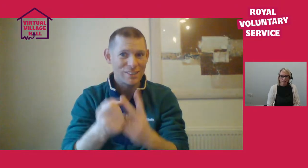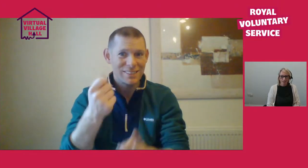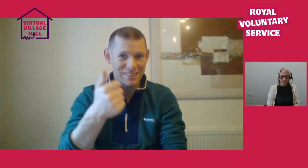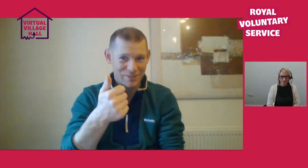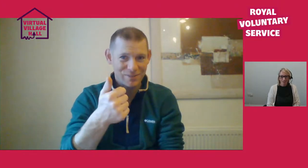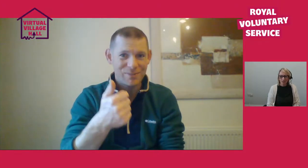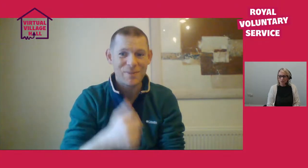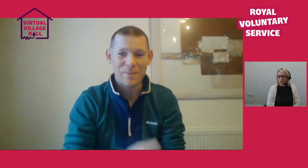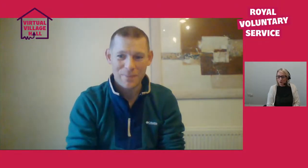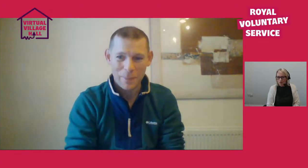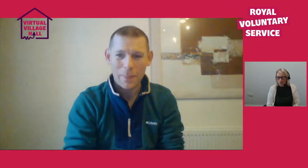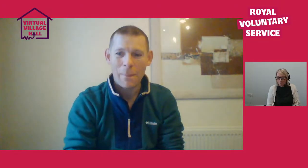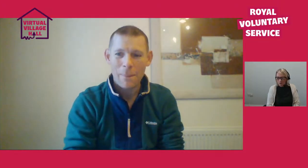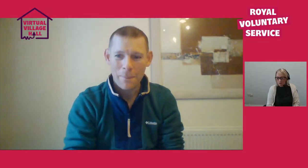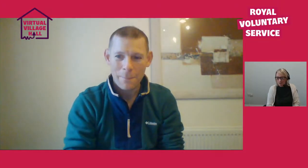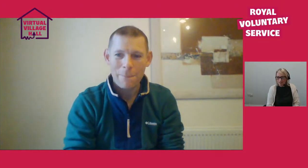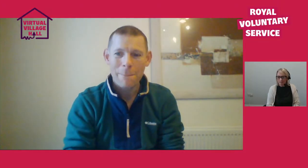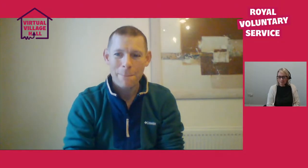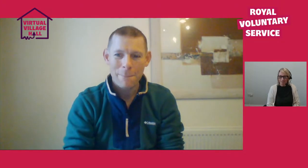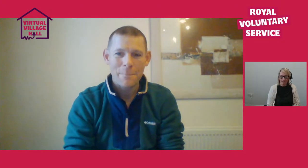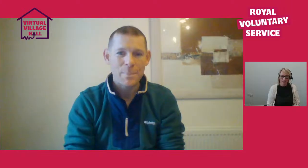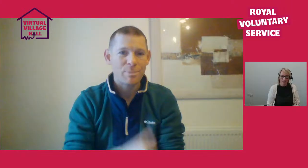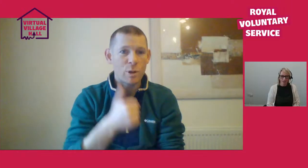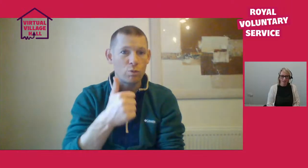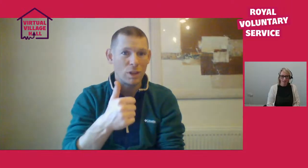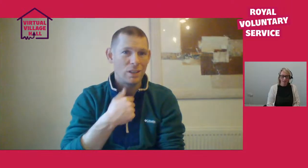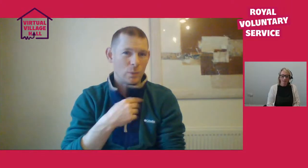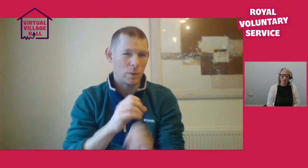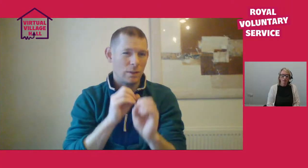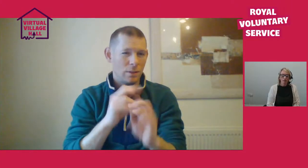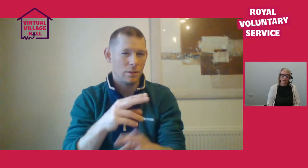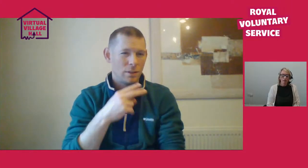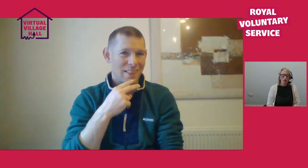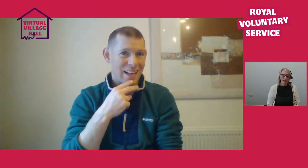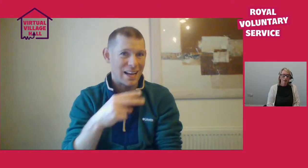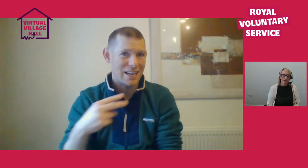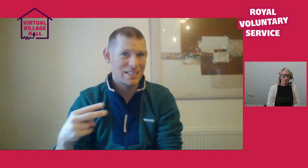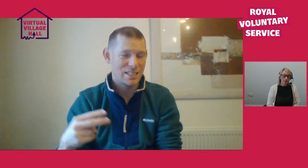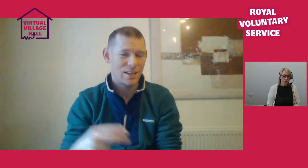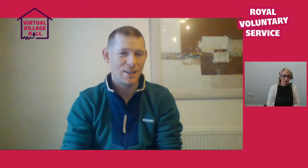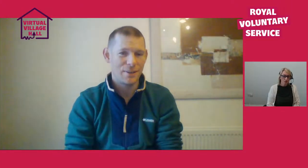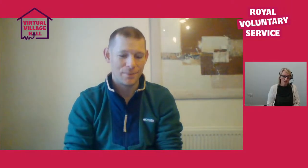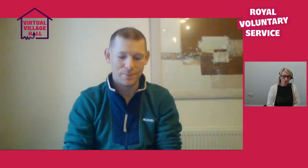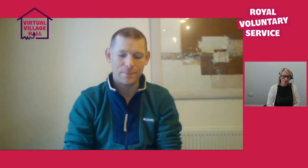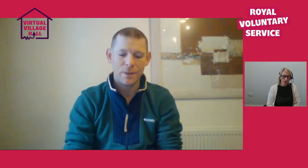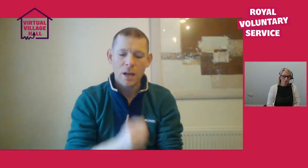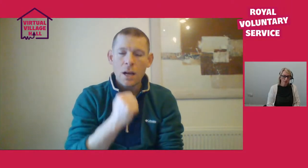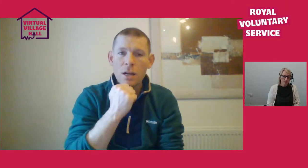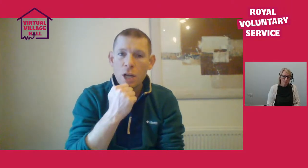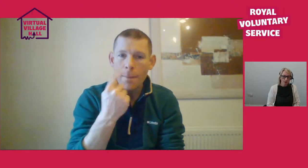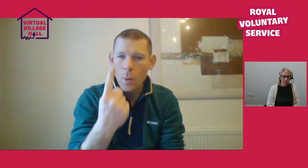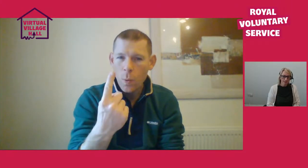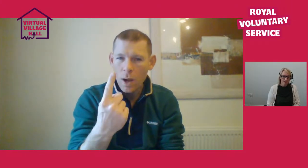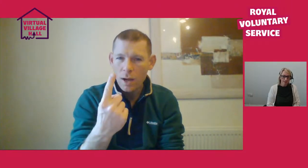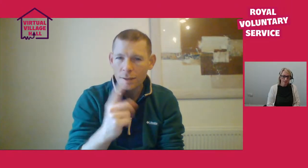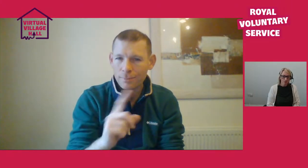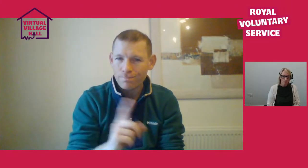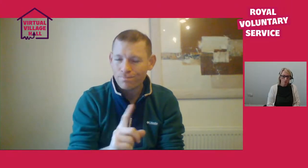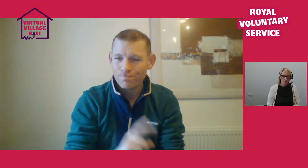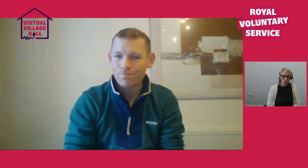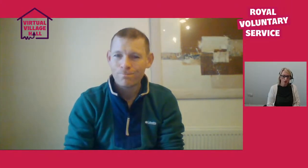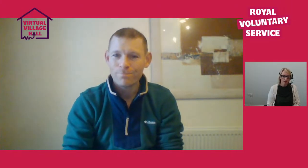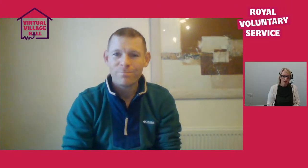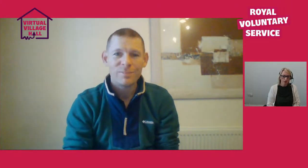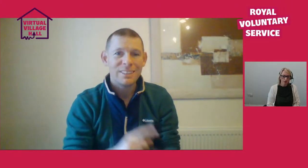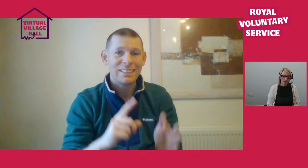Kellyanne, well done. You've got quite a few there. Well done. Okay, so I'll give you the answers to the 5 finger spellings. So